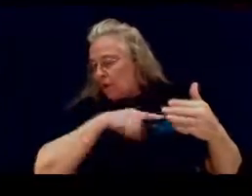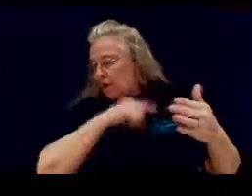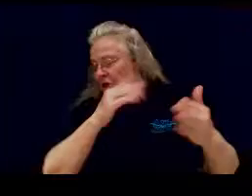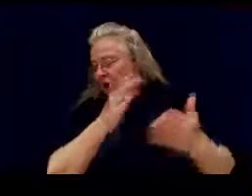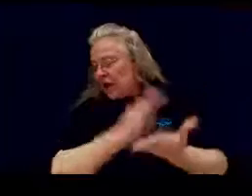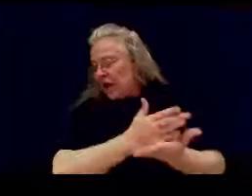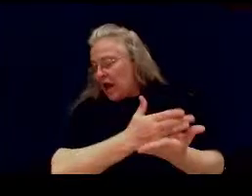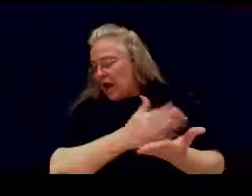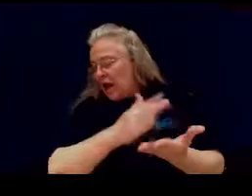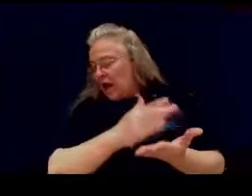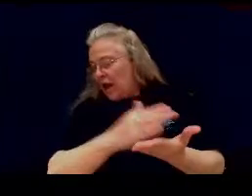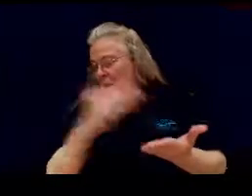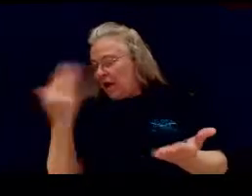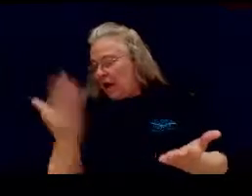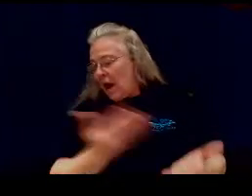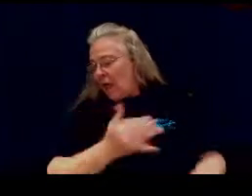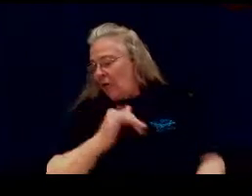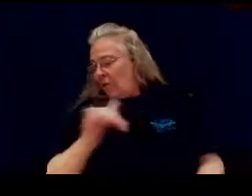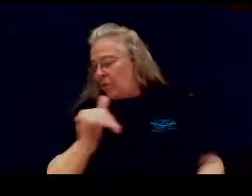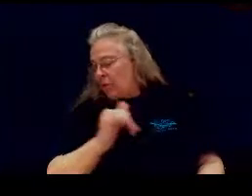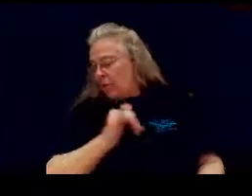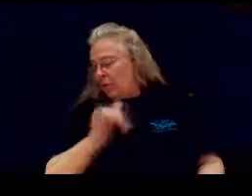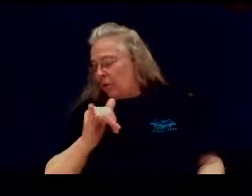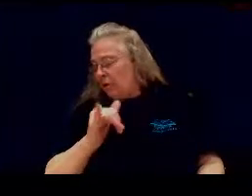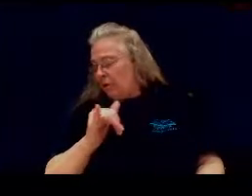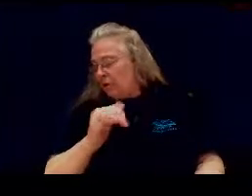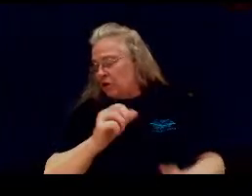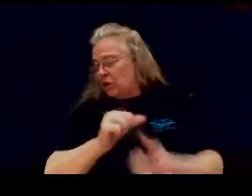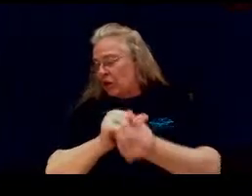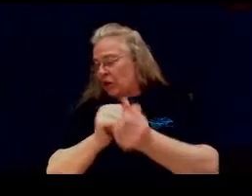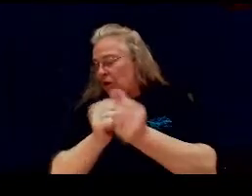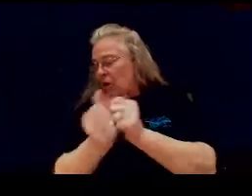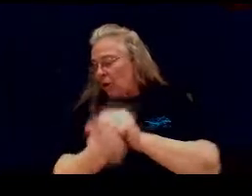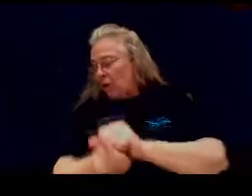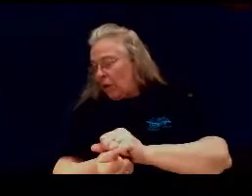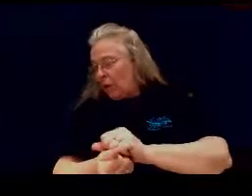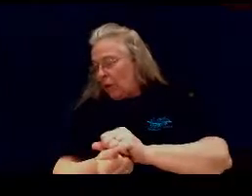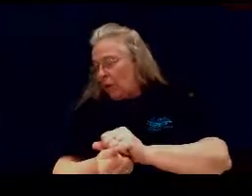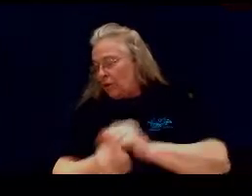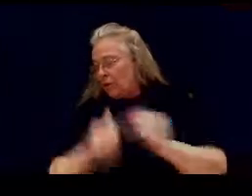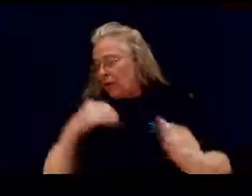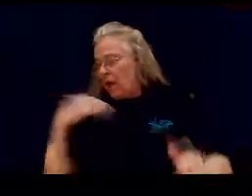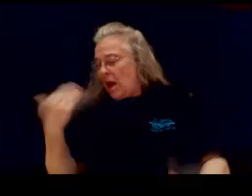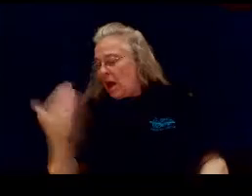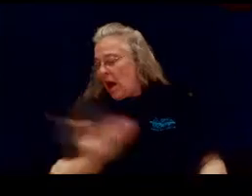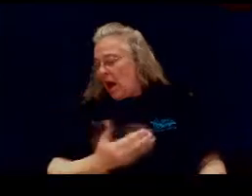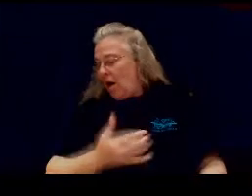We share our mutual woes,